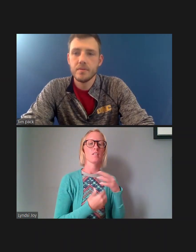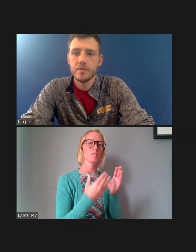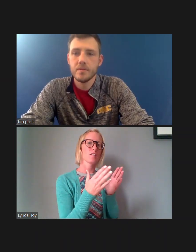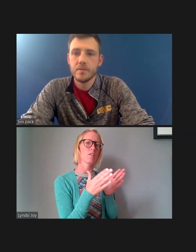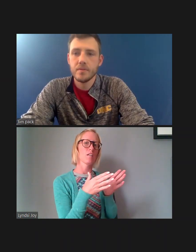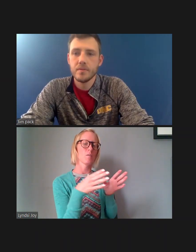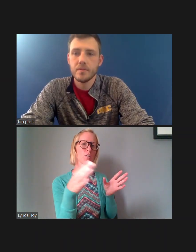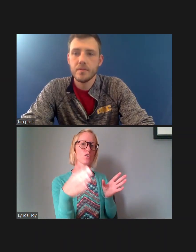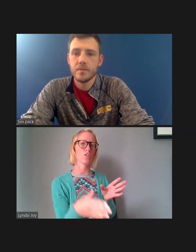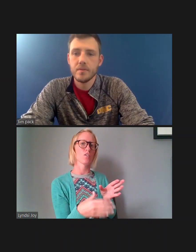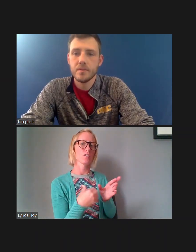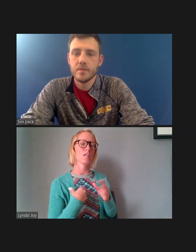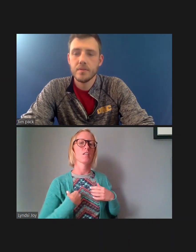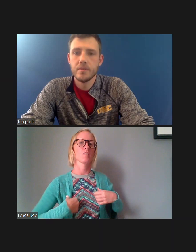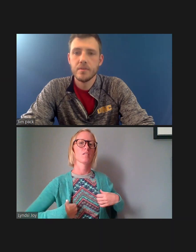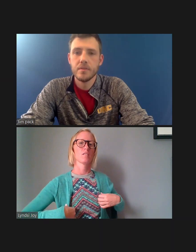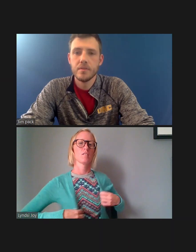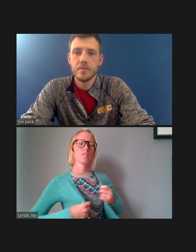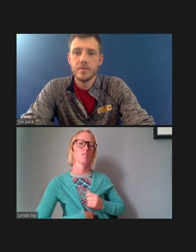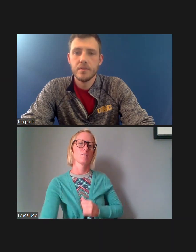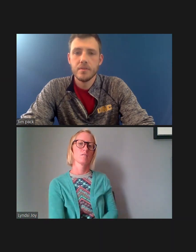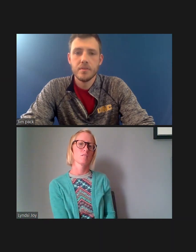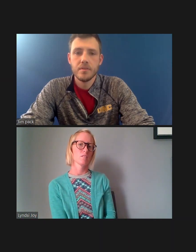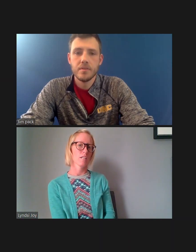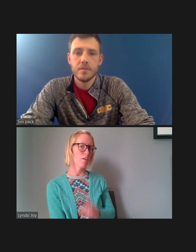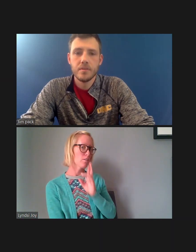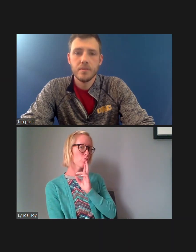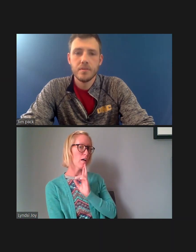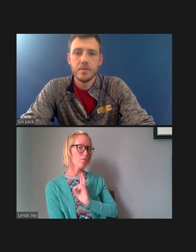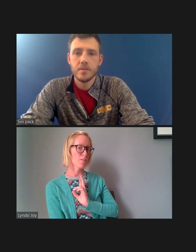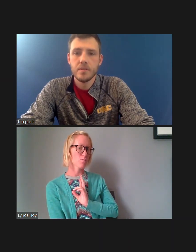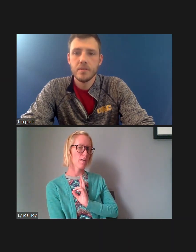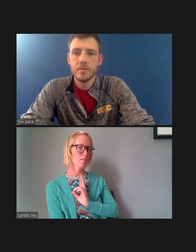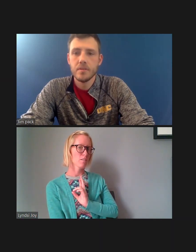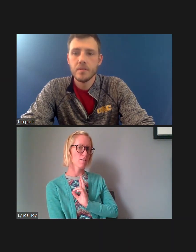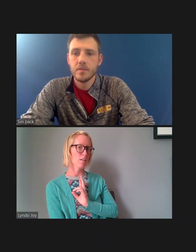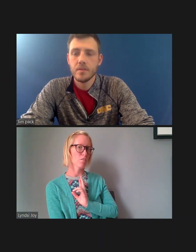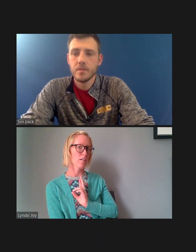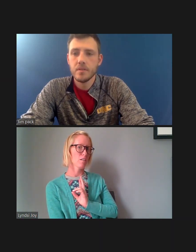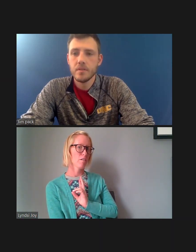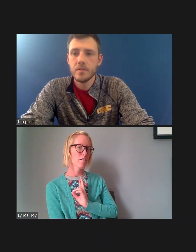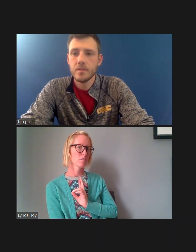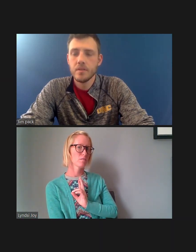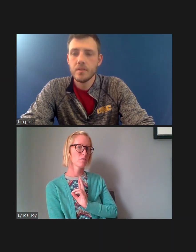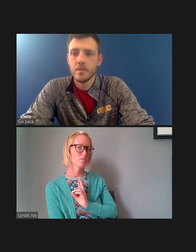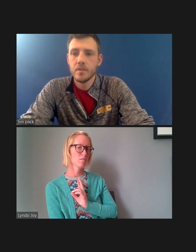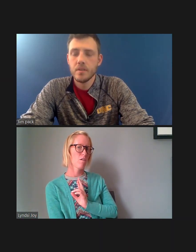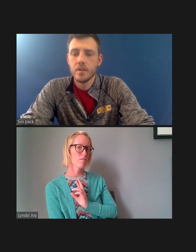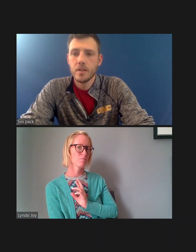right, but in the picture it looks like if I do Ralph this way, does that look right?